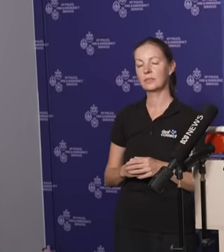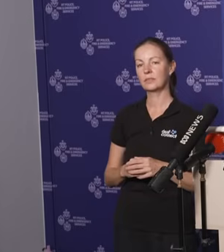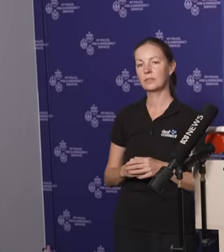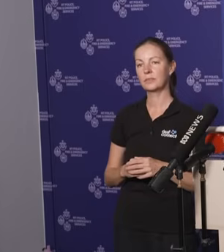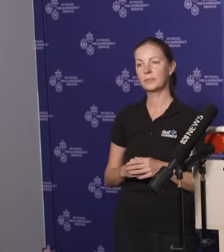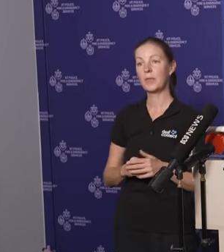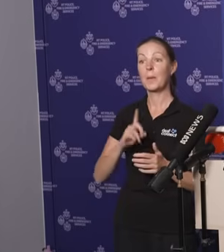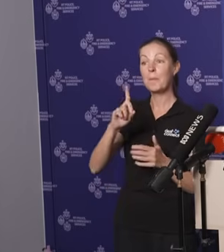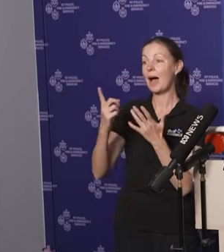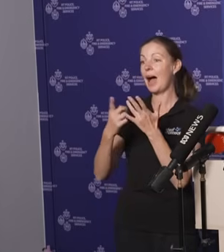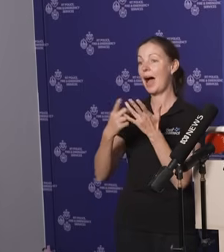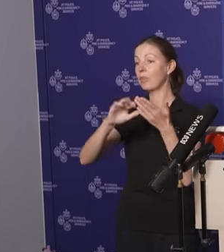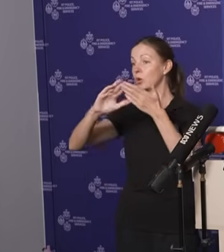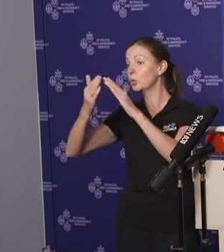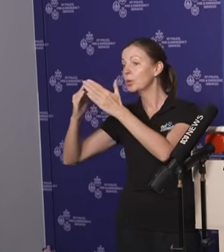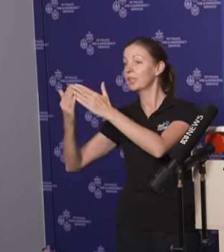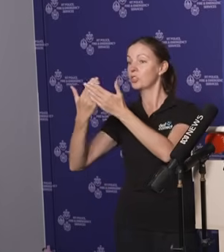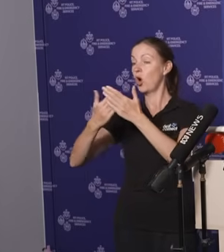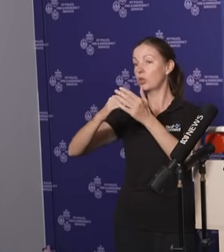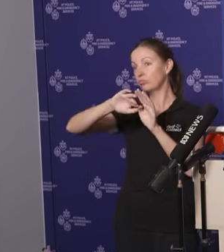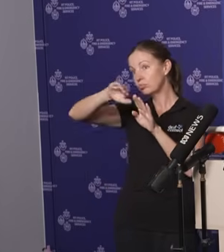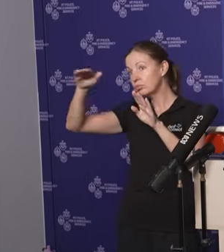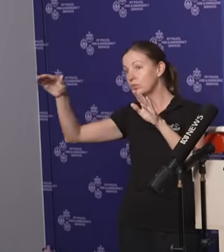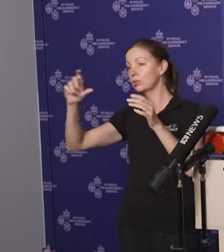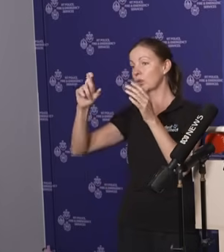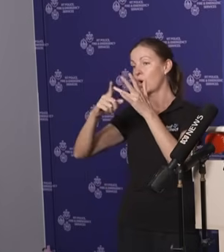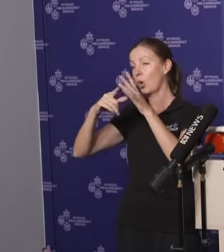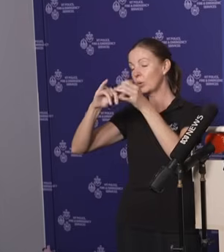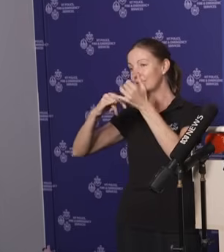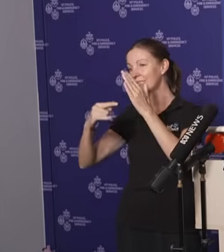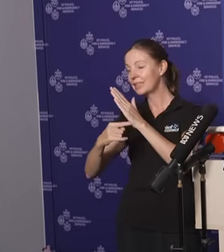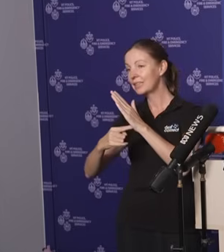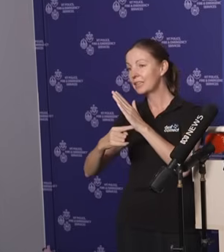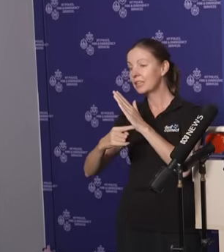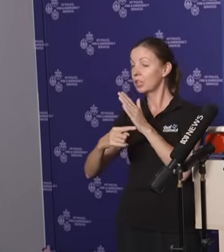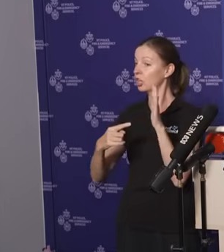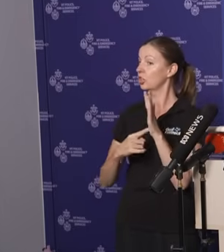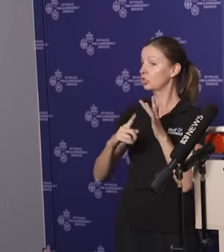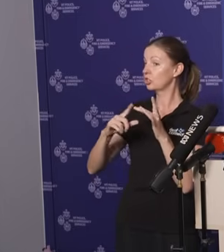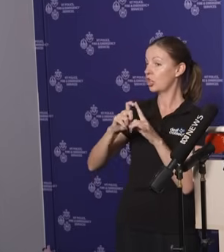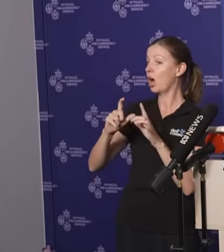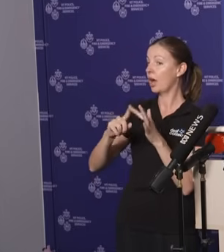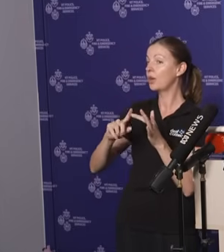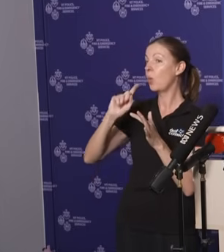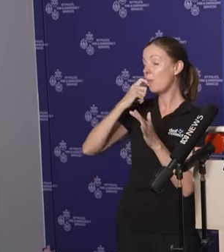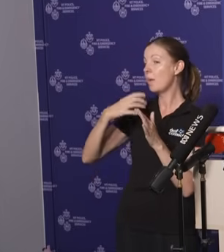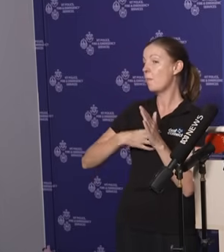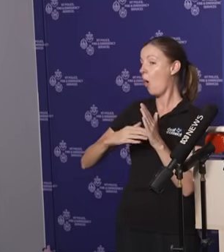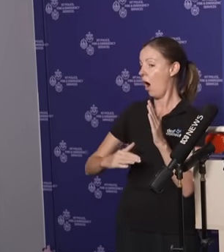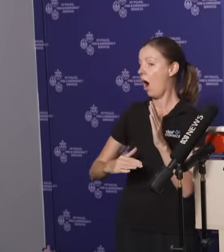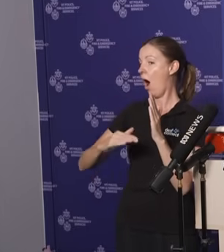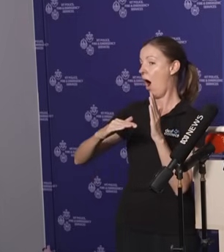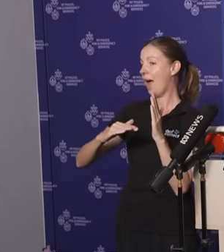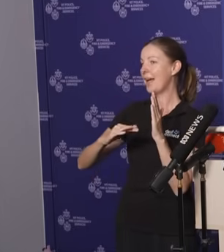but at other coastal communities, although the tide will be higher than normal, it is not expected to be higher than